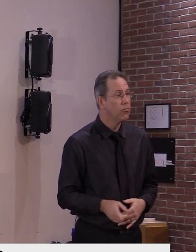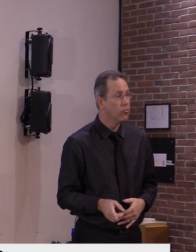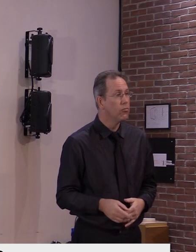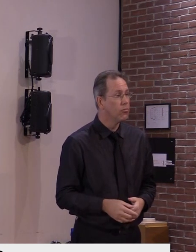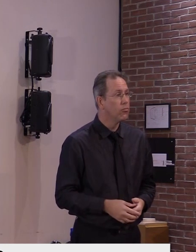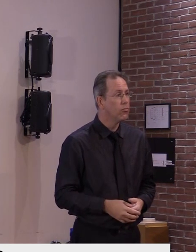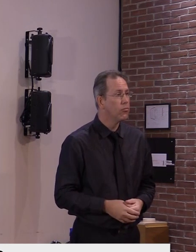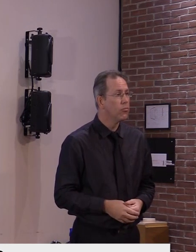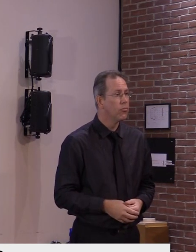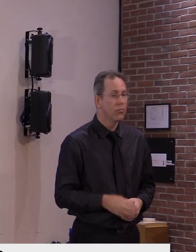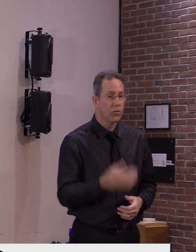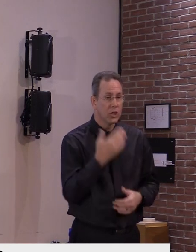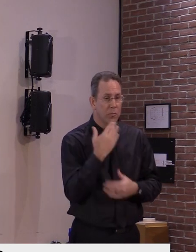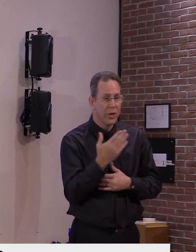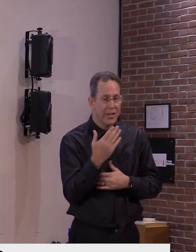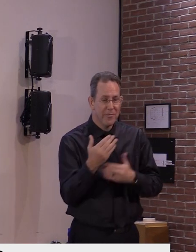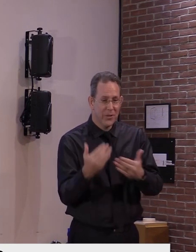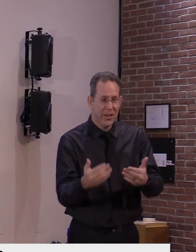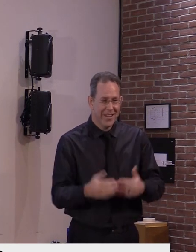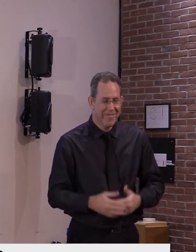Good morning. Go ahead.